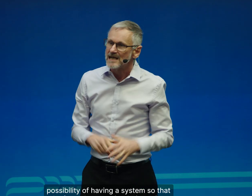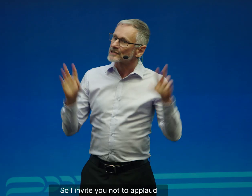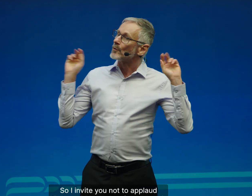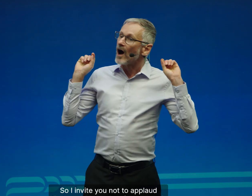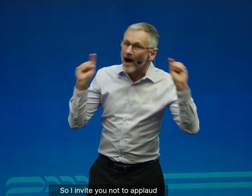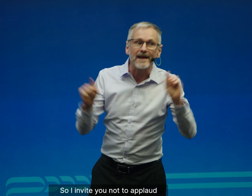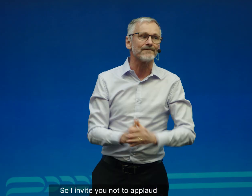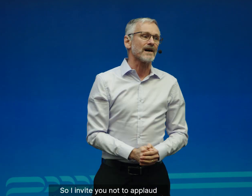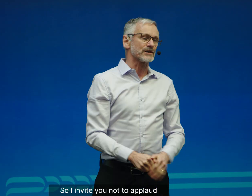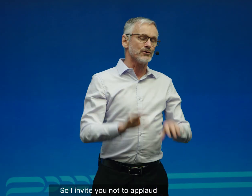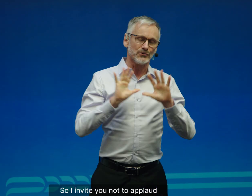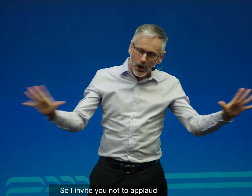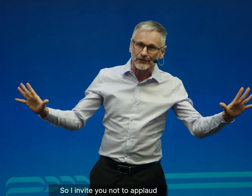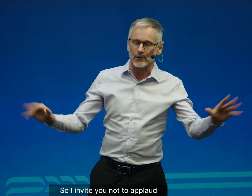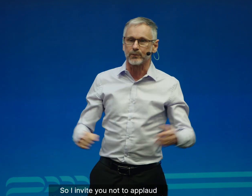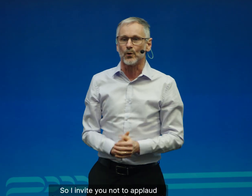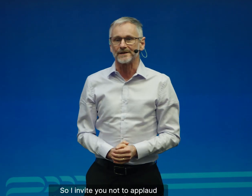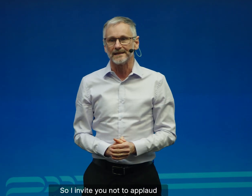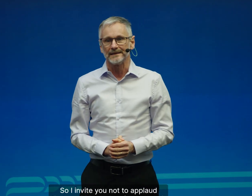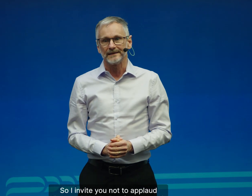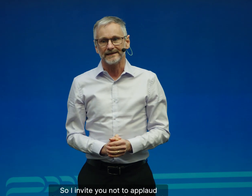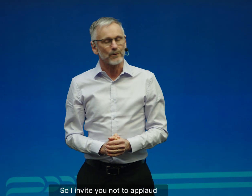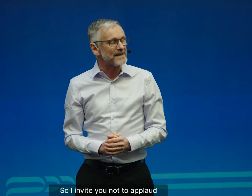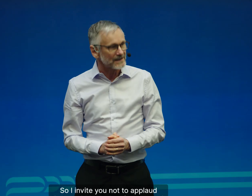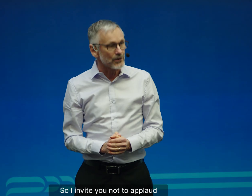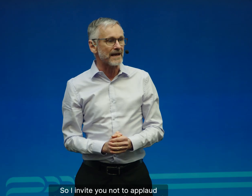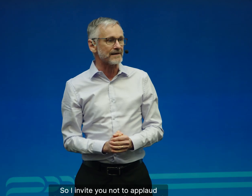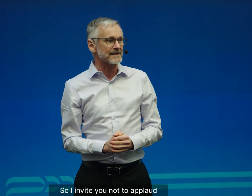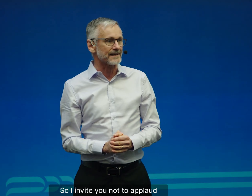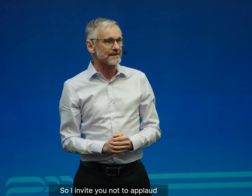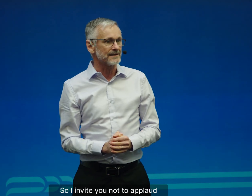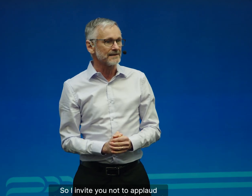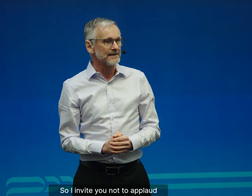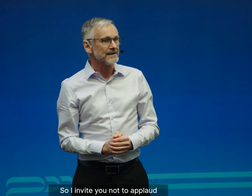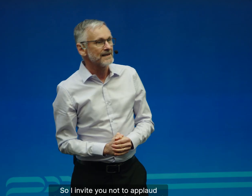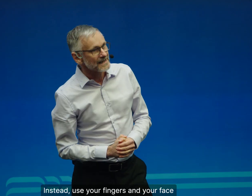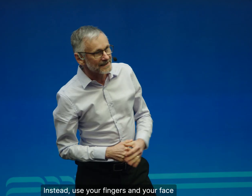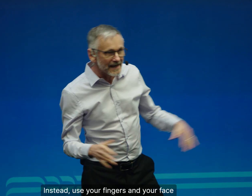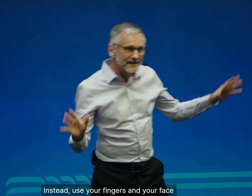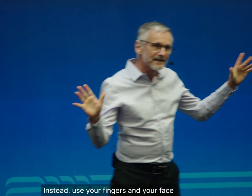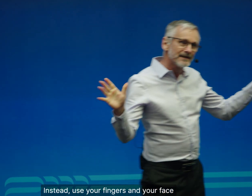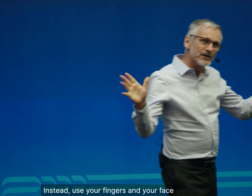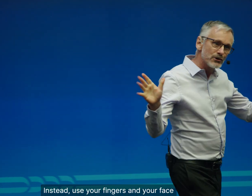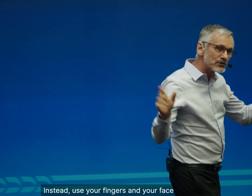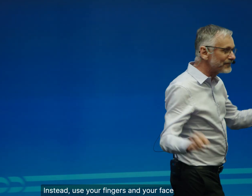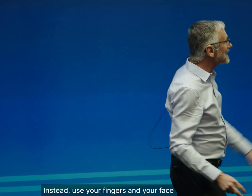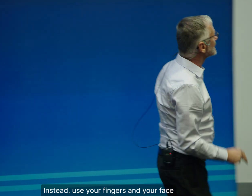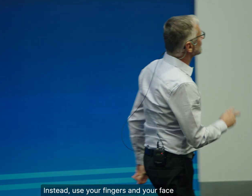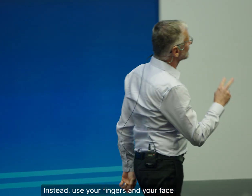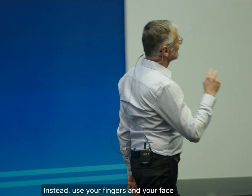So I invite you not to applaud. That would be so hearing-centered. Instead, use your fingers